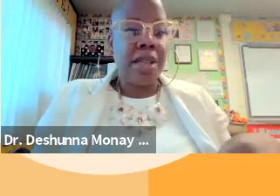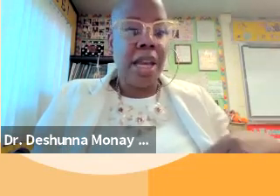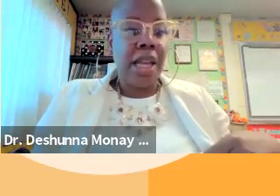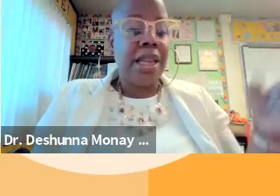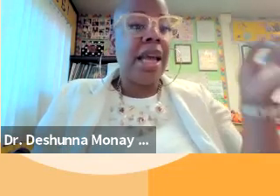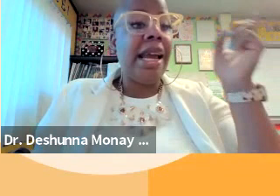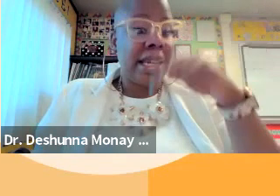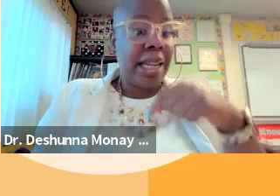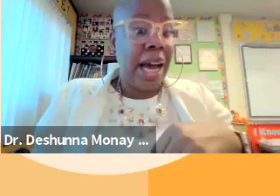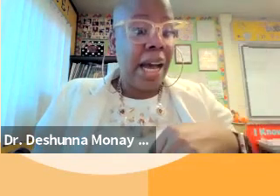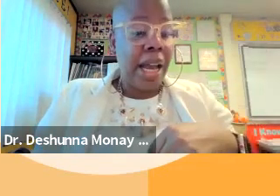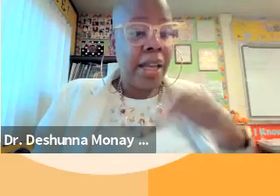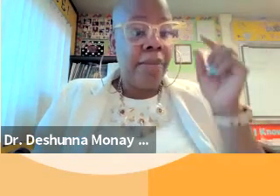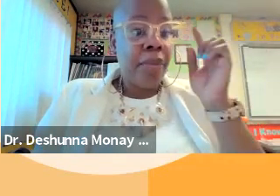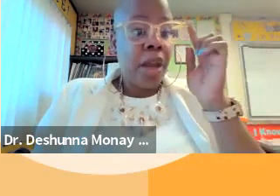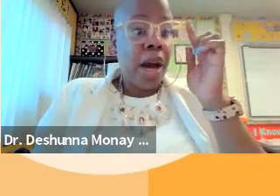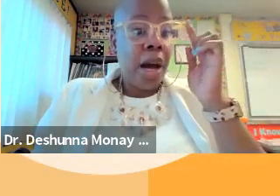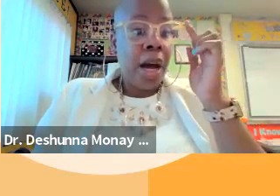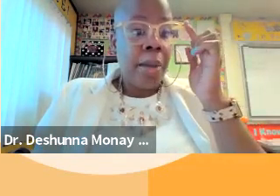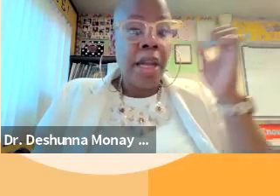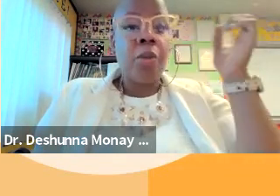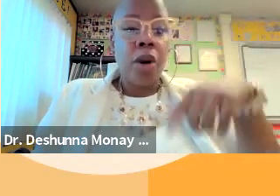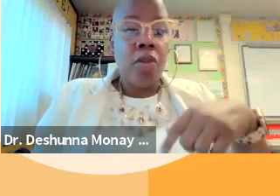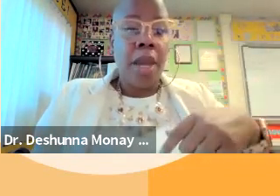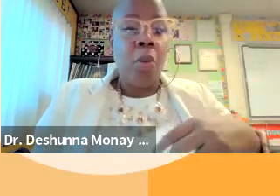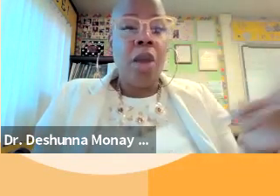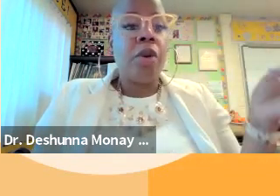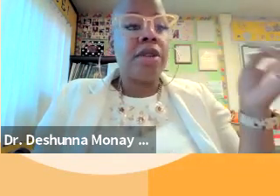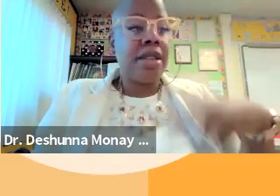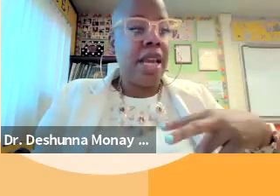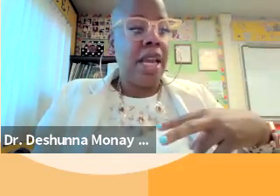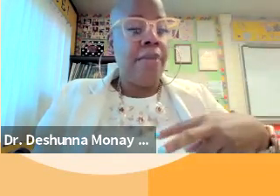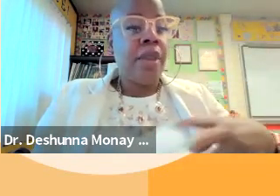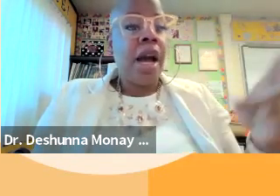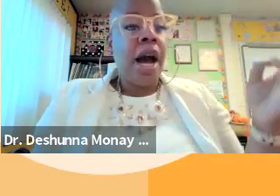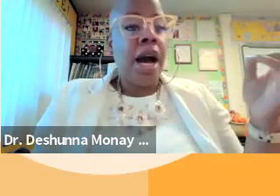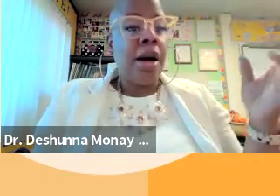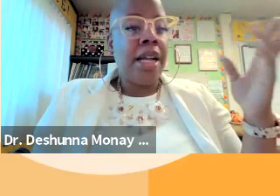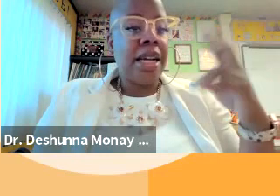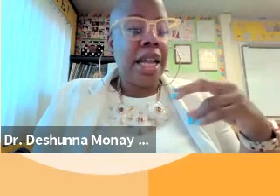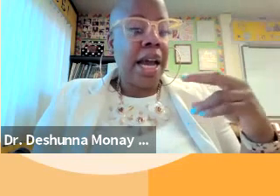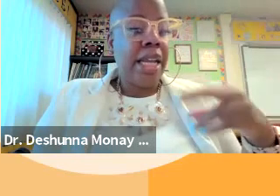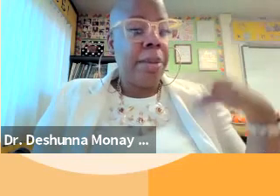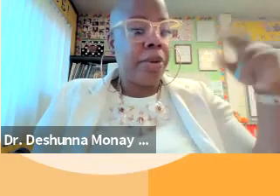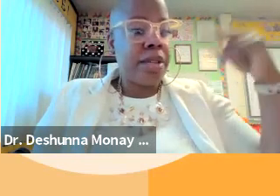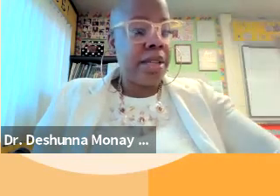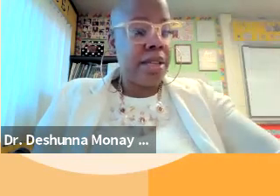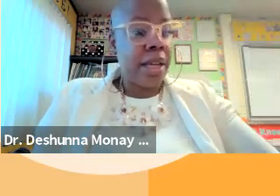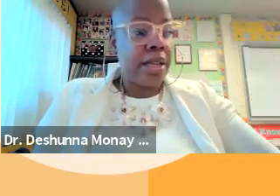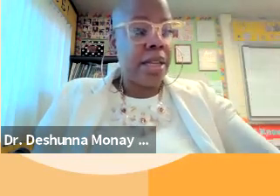will see a decline in enrollment. We will see a decline